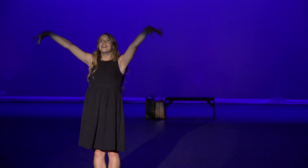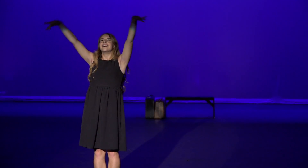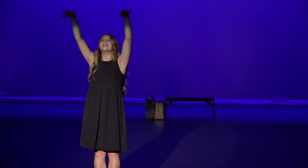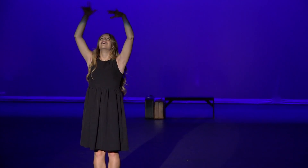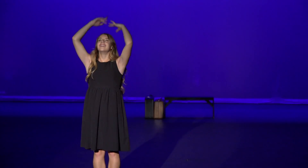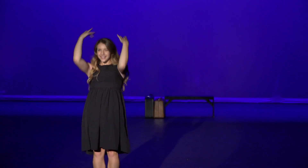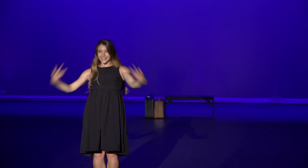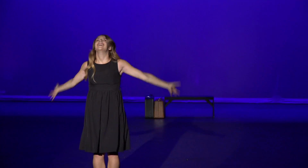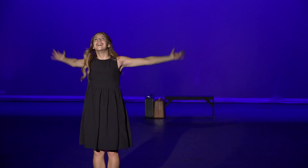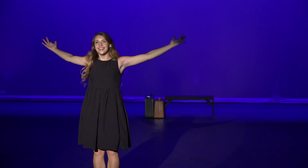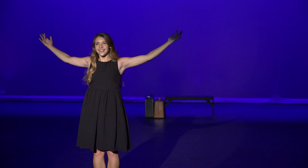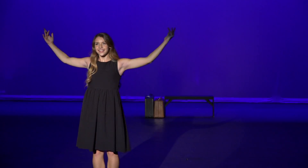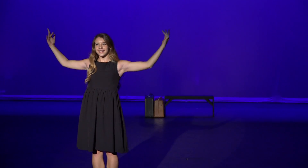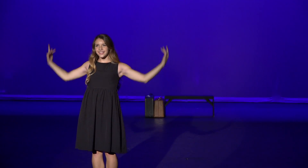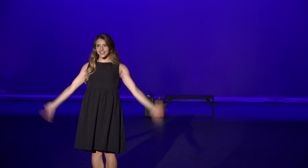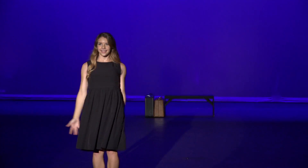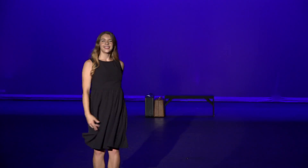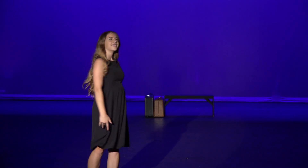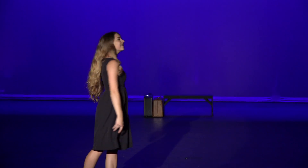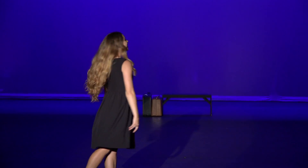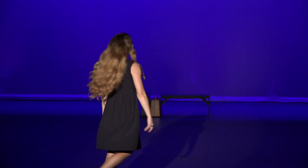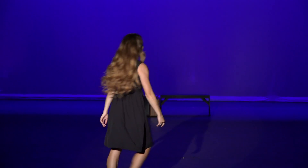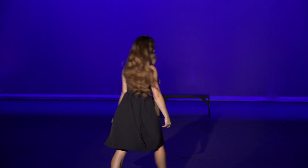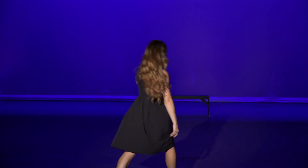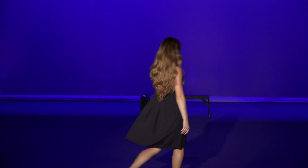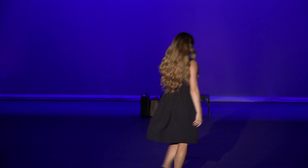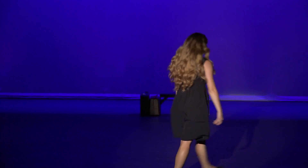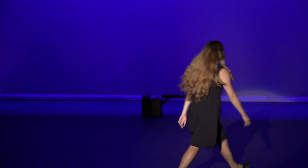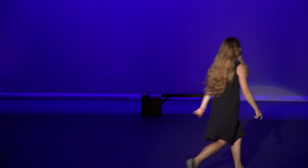wouldn't bet the If I'm quandu I don't don